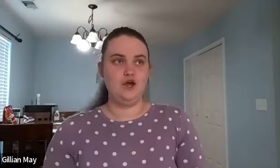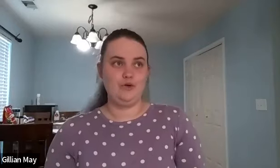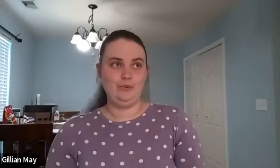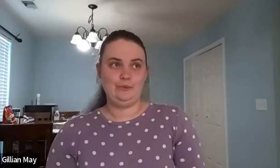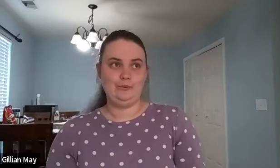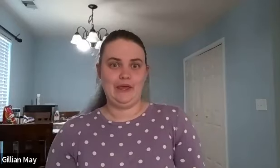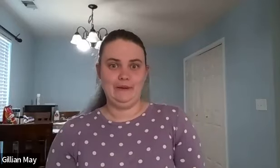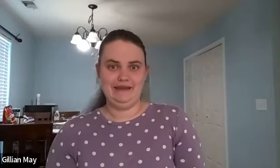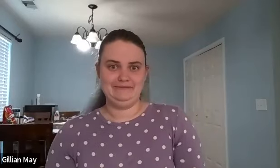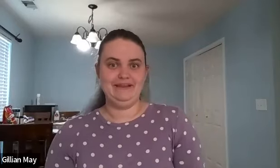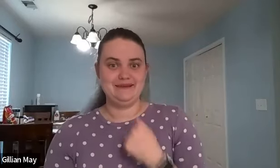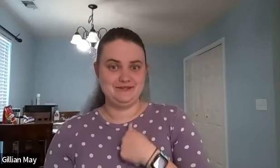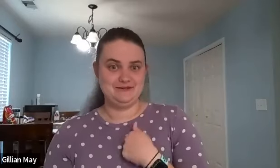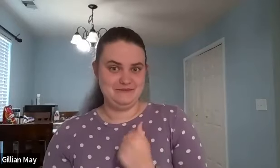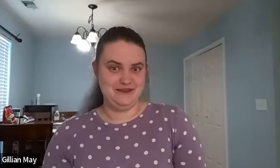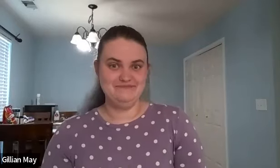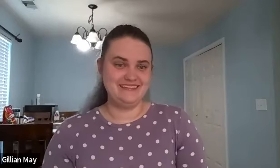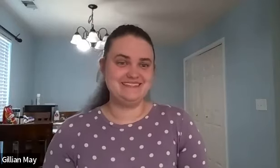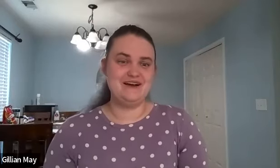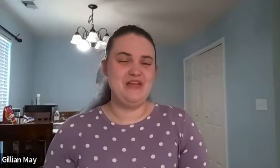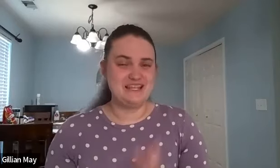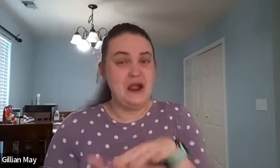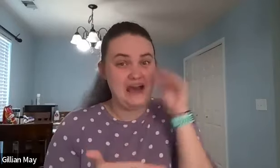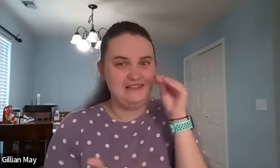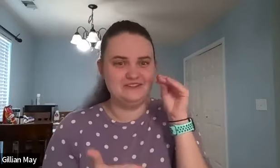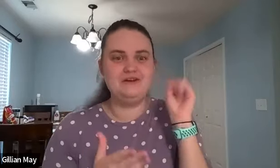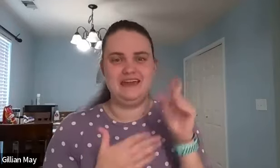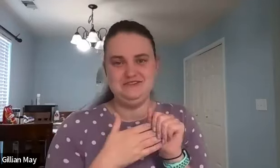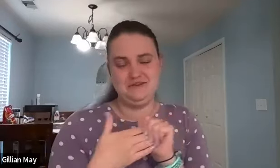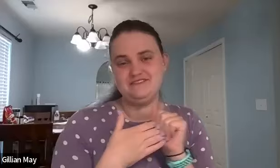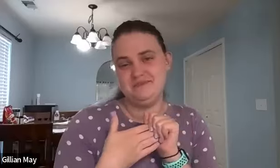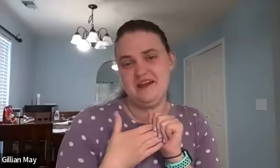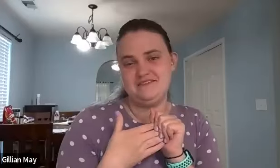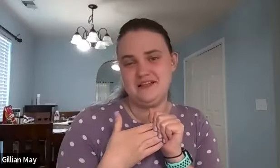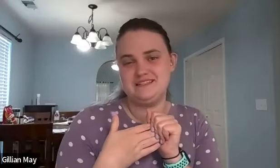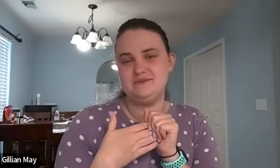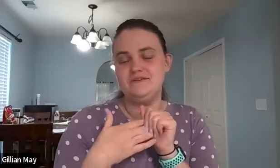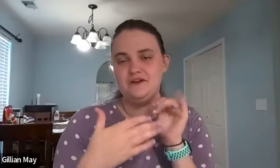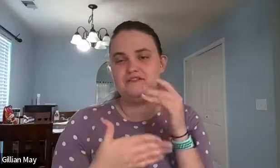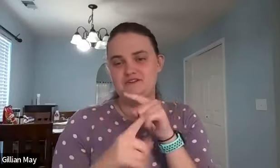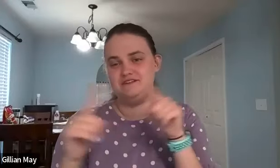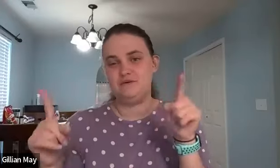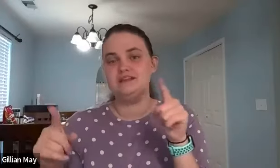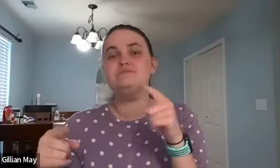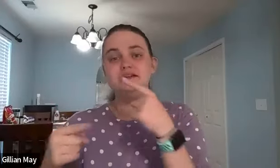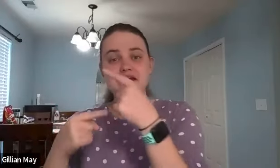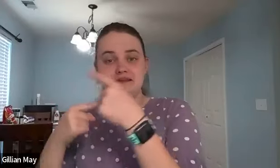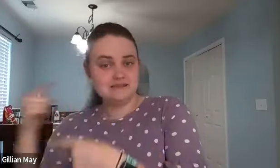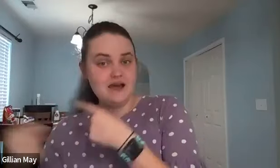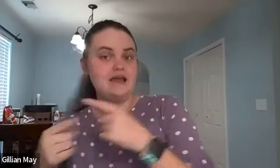ooh, okay, well, I am so sorry, ma'am. And so that's where I learned, okay, you do have to be kind of flexible and learn that there's different ways. But sign